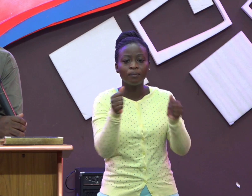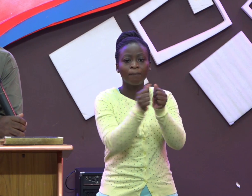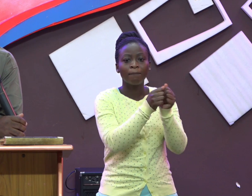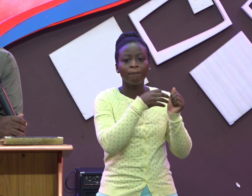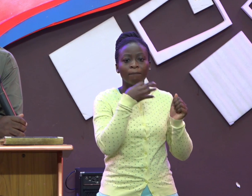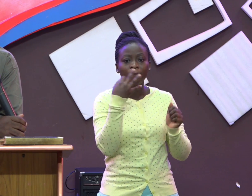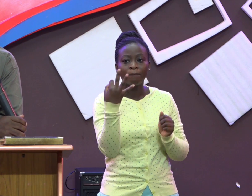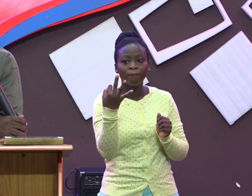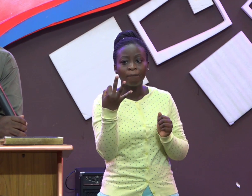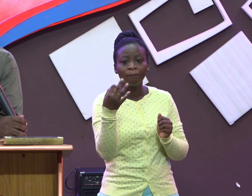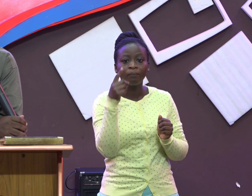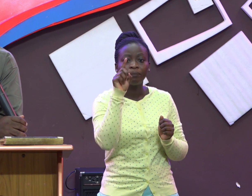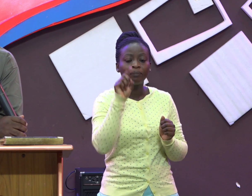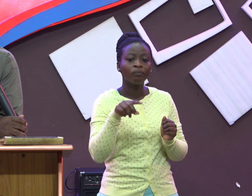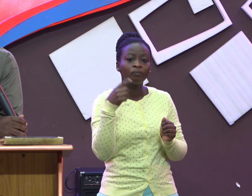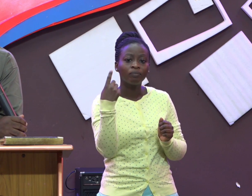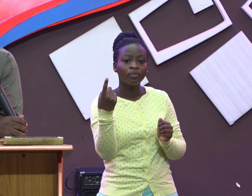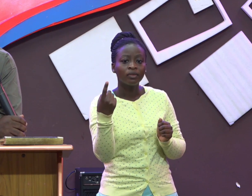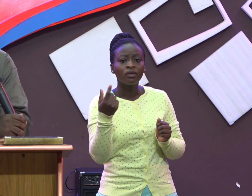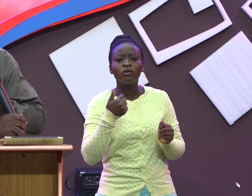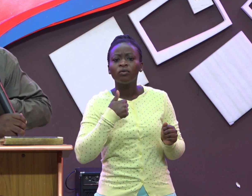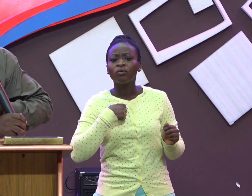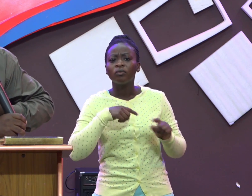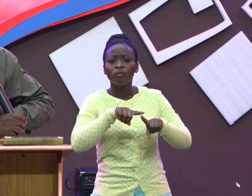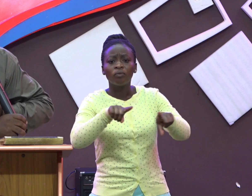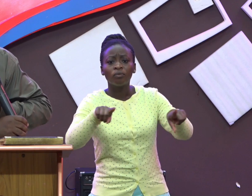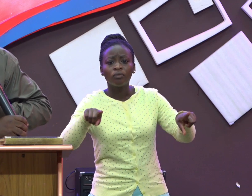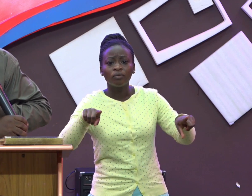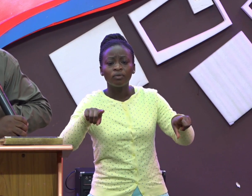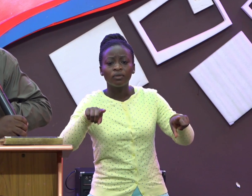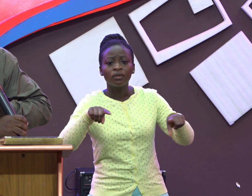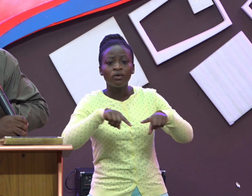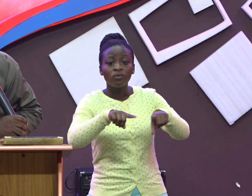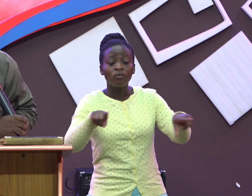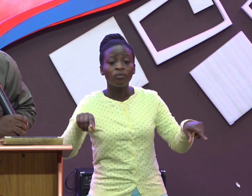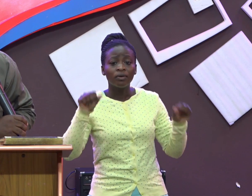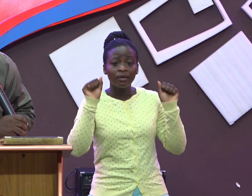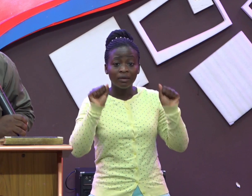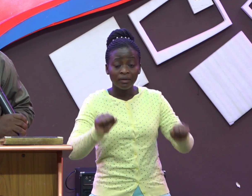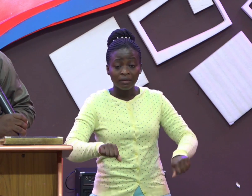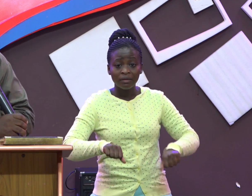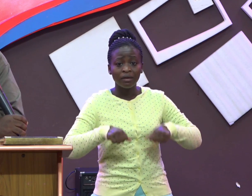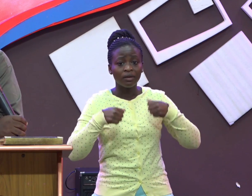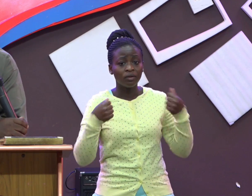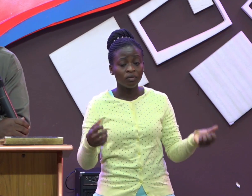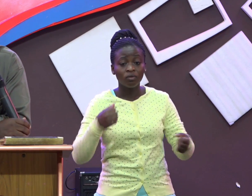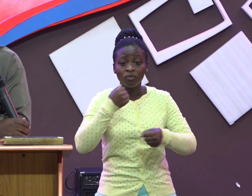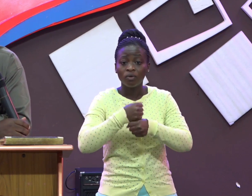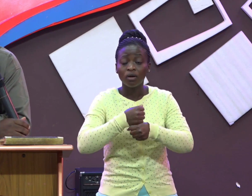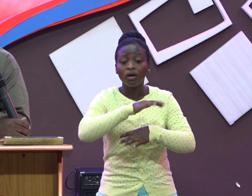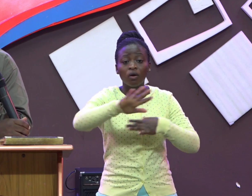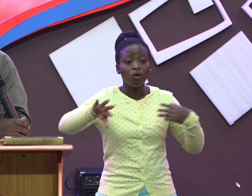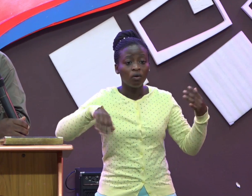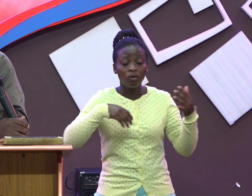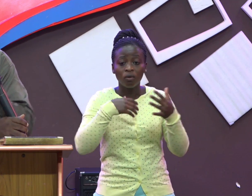struggles, but we cannot become all that unless we nurture up our inward reality. Okujjako nga tukuza